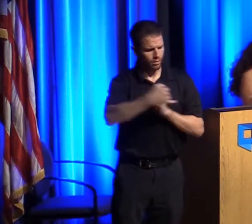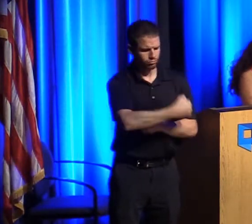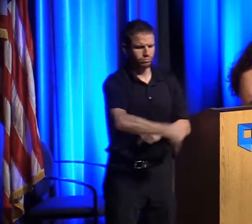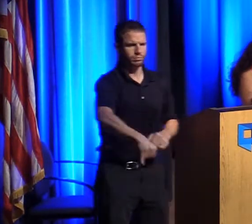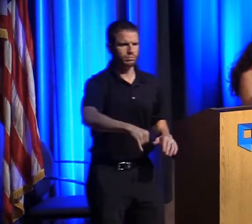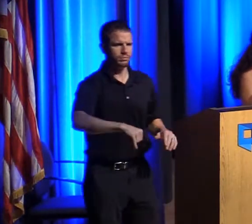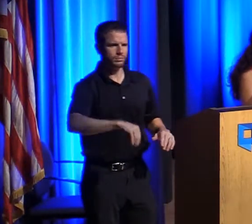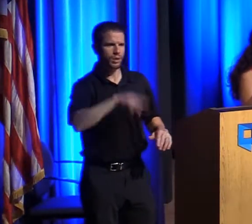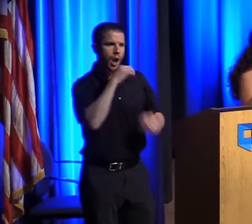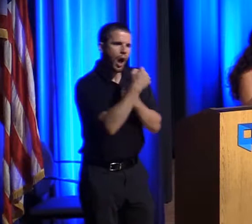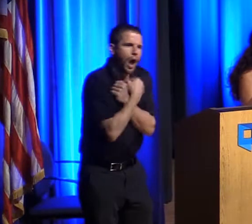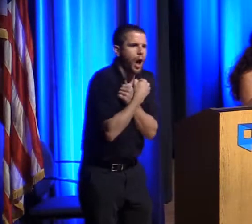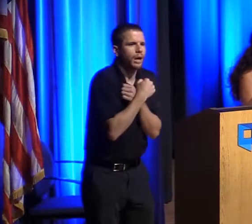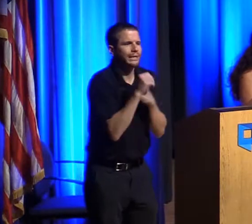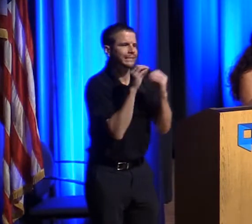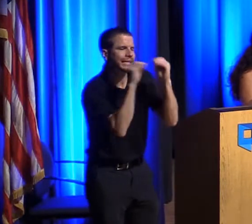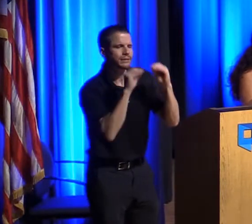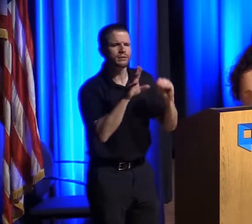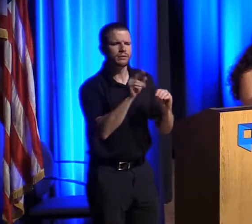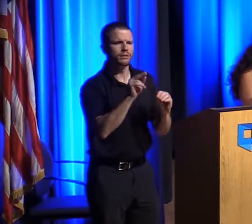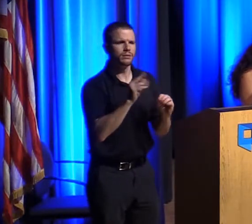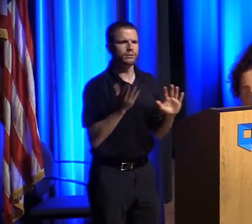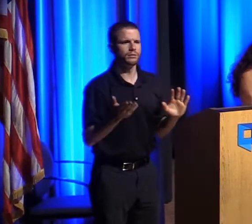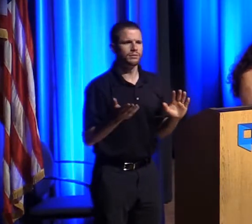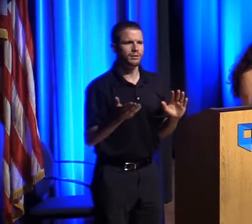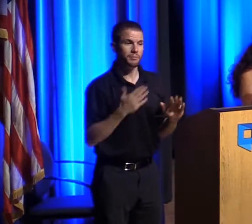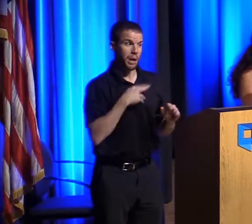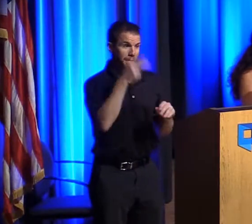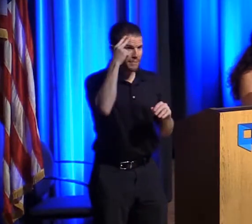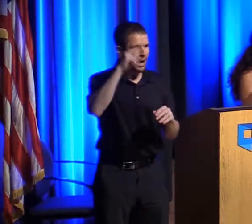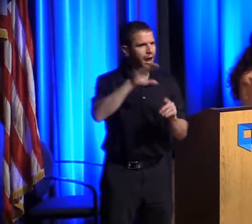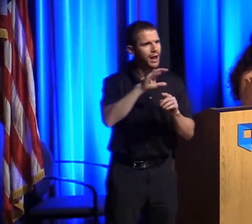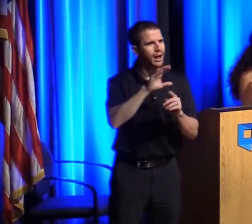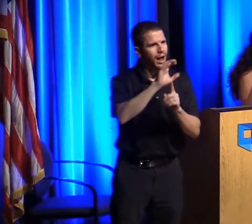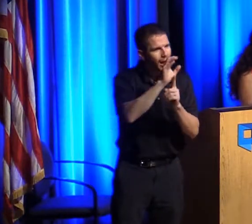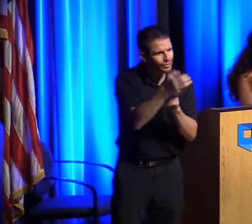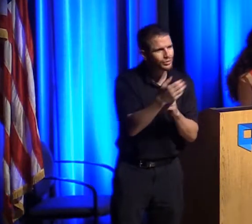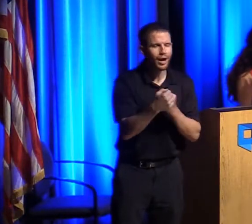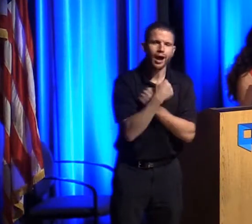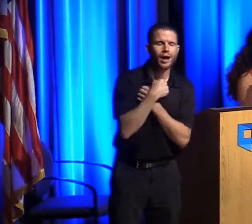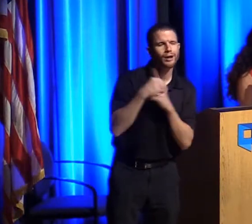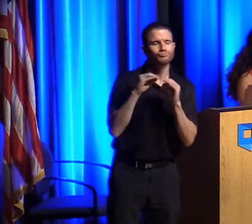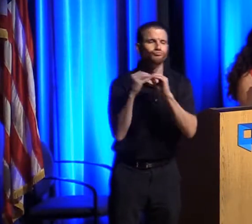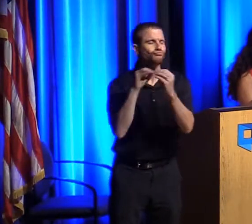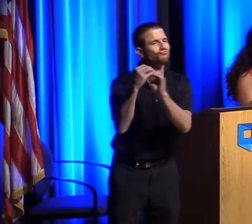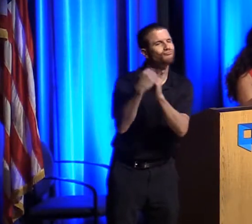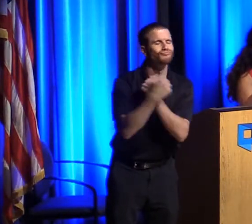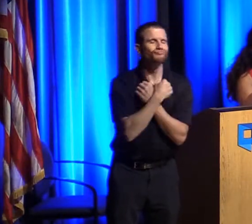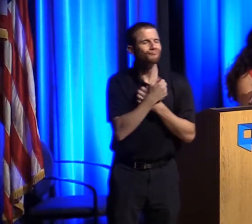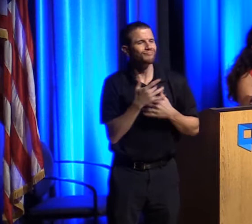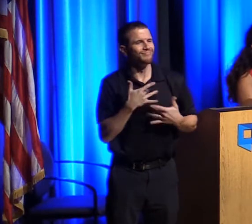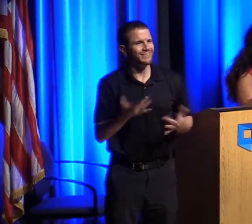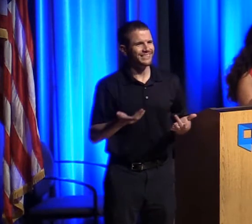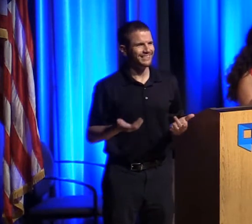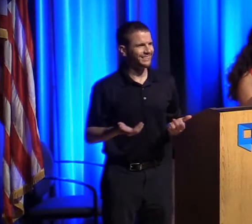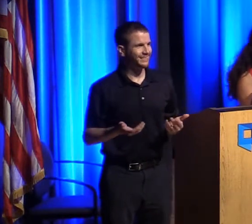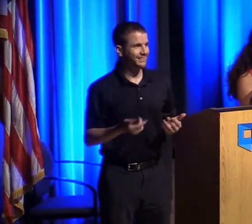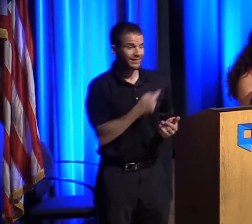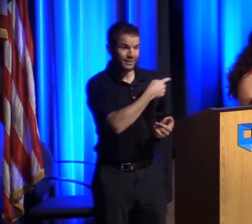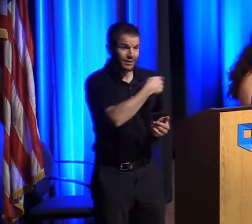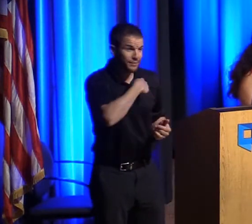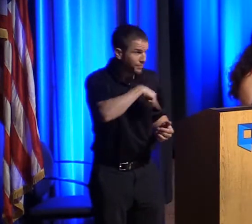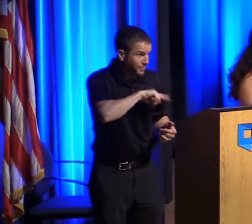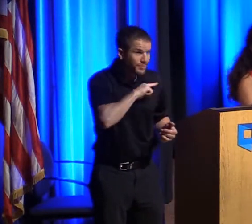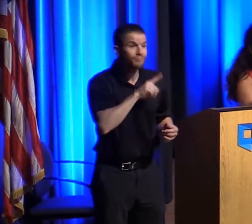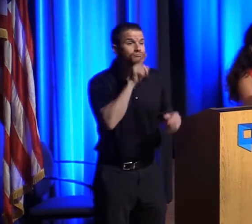culture, we touch a ton. My daughter, just spent 3 weeks hugging and kissing everybody she saw. And, we kiss family, we kiss